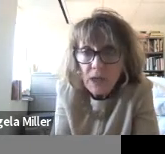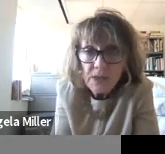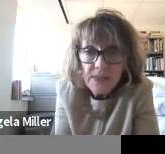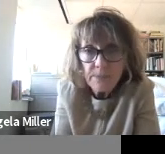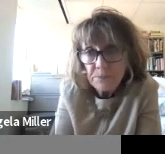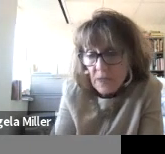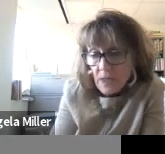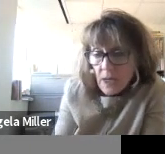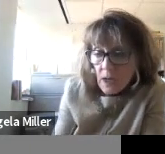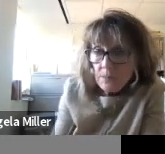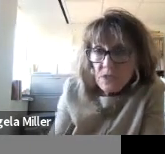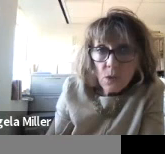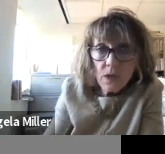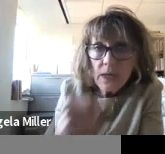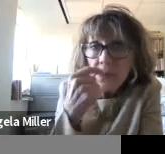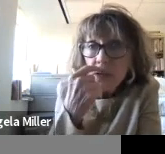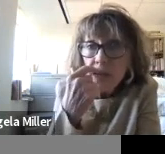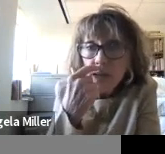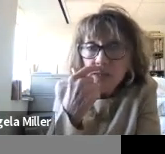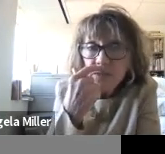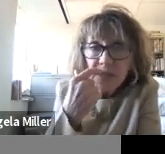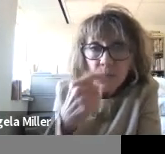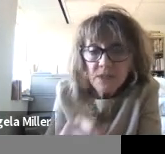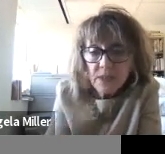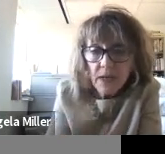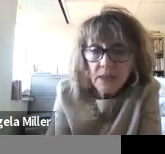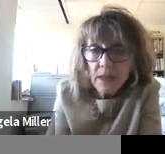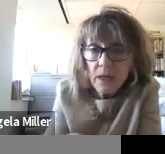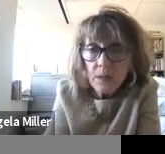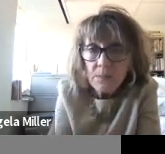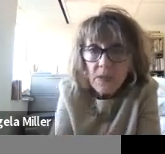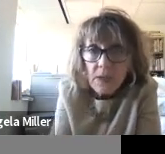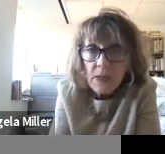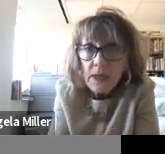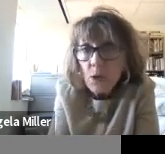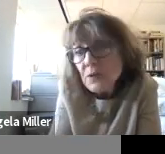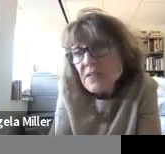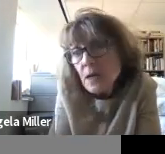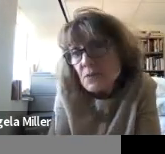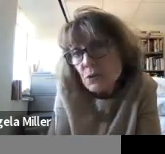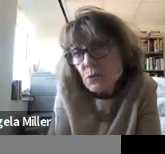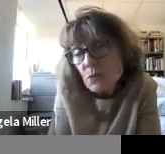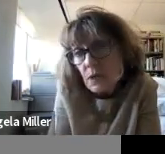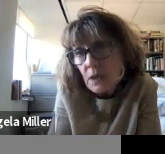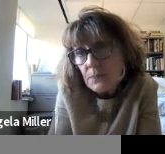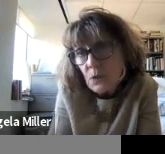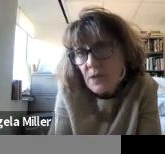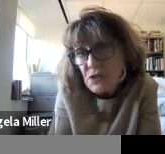of modernism. So I'll end there and thank you once again, and open this up